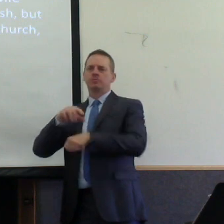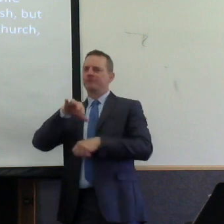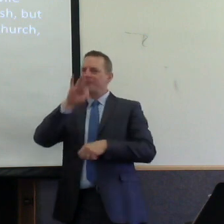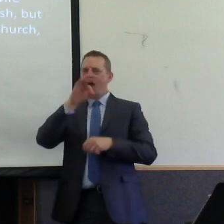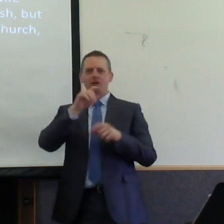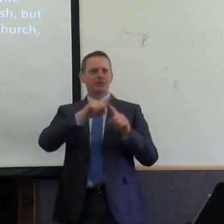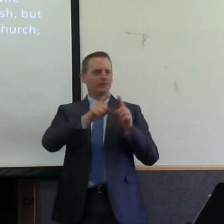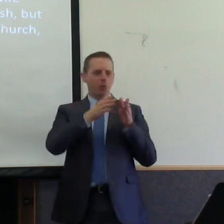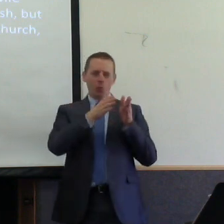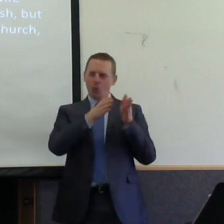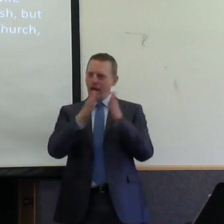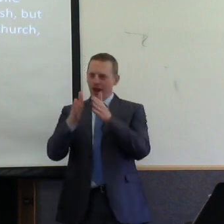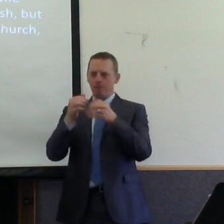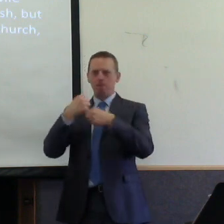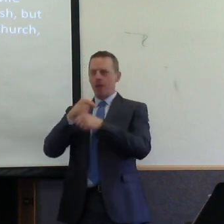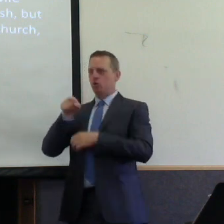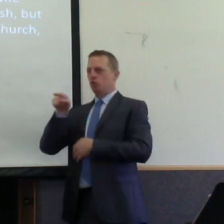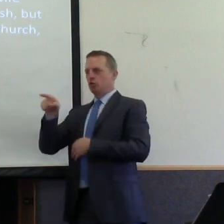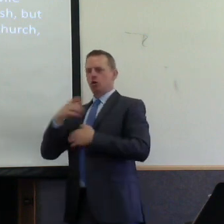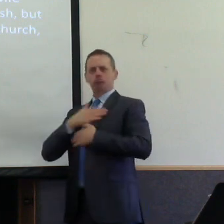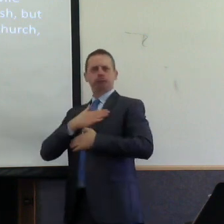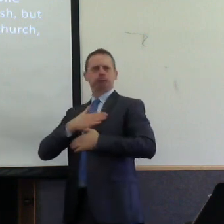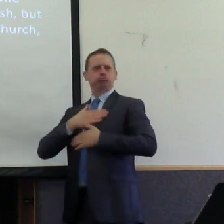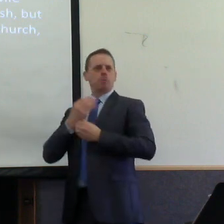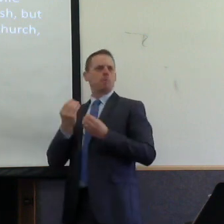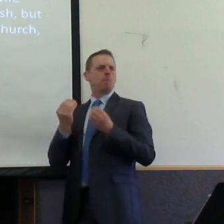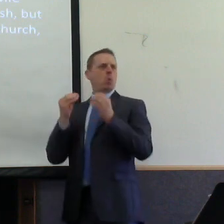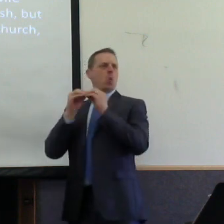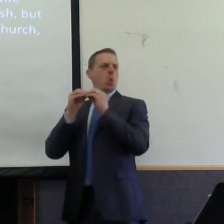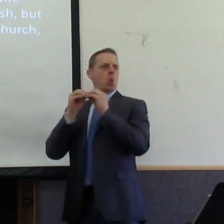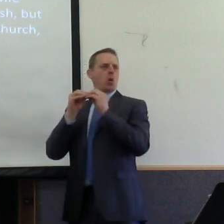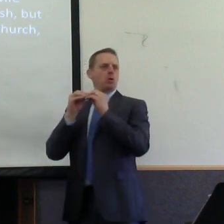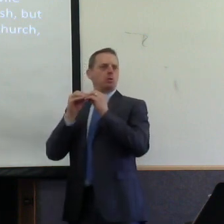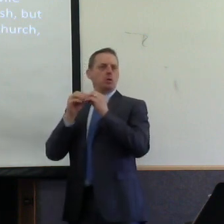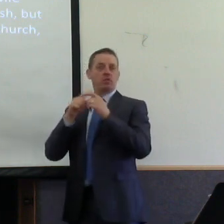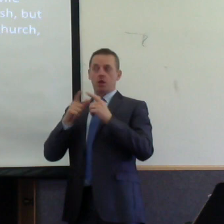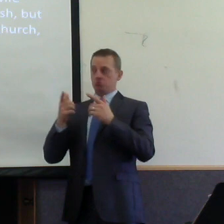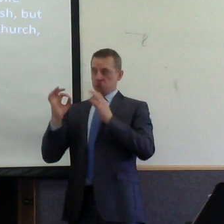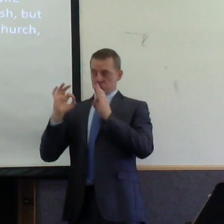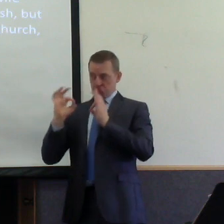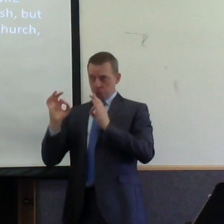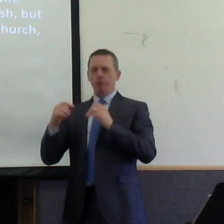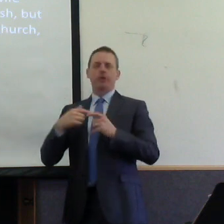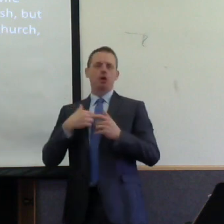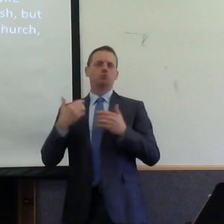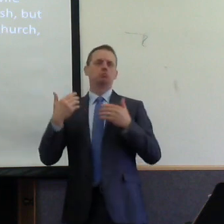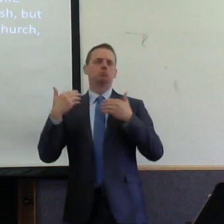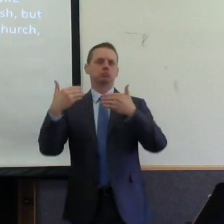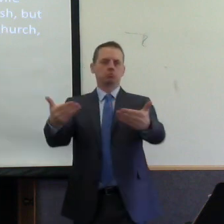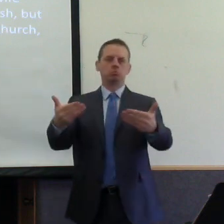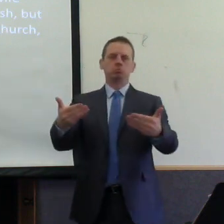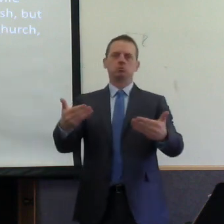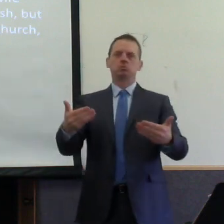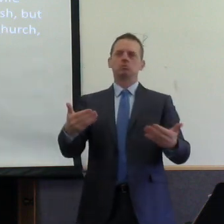Husband able to find a way to endure and share